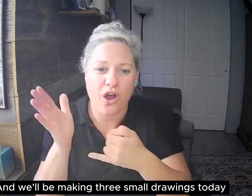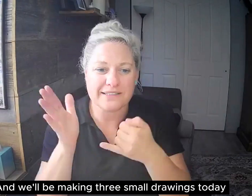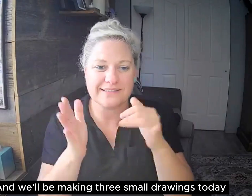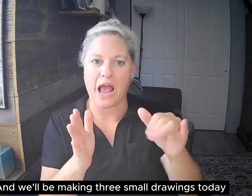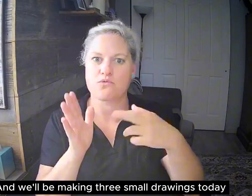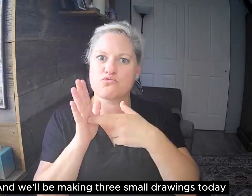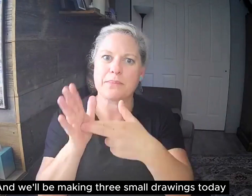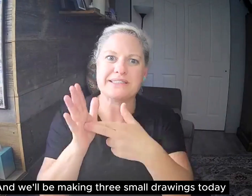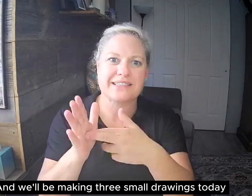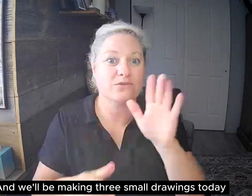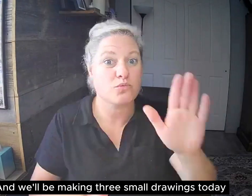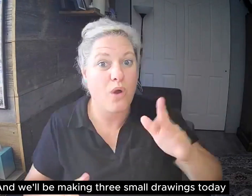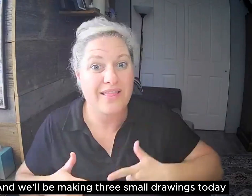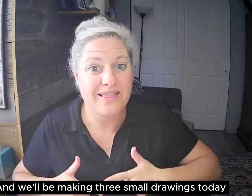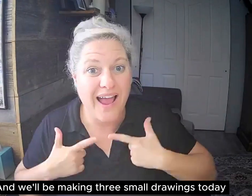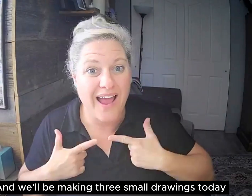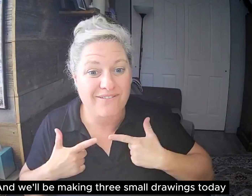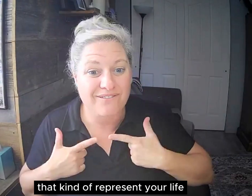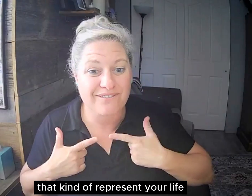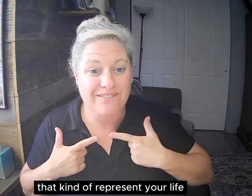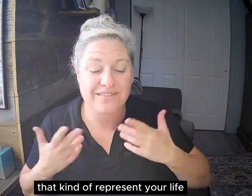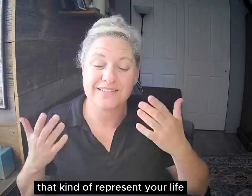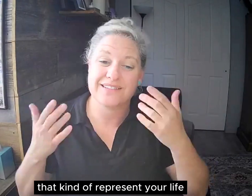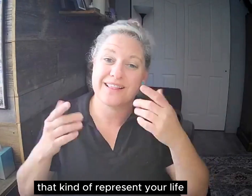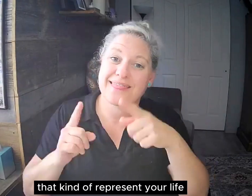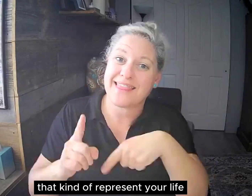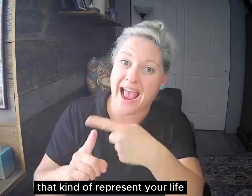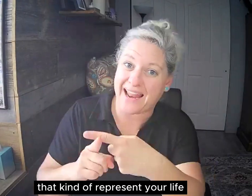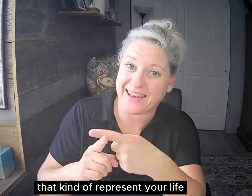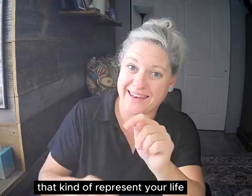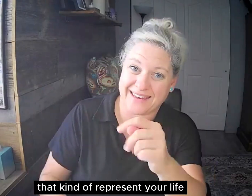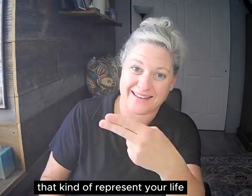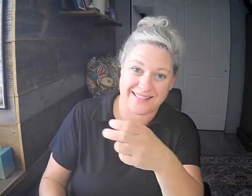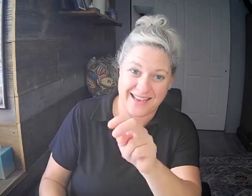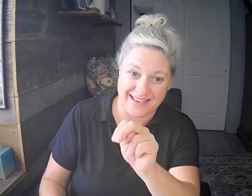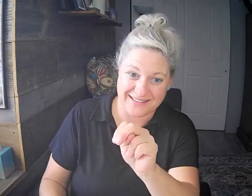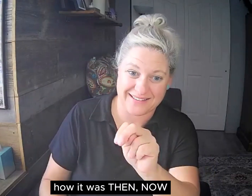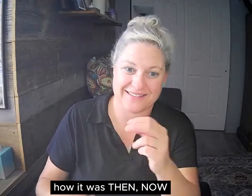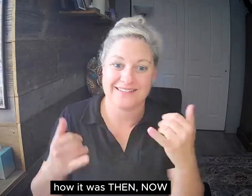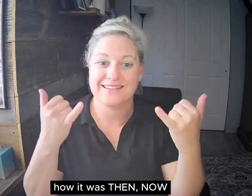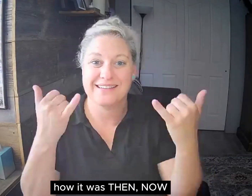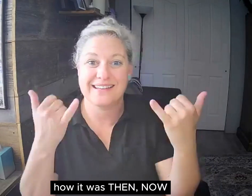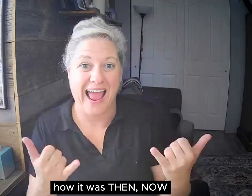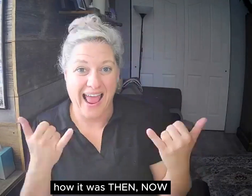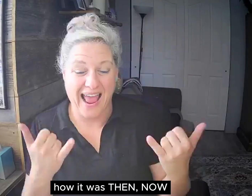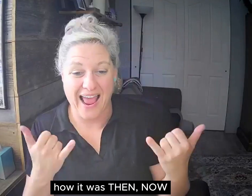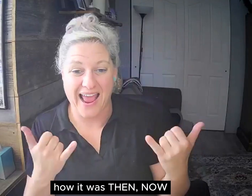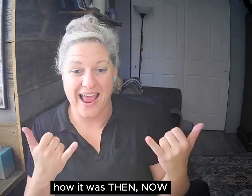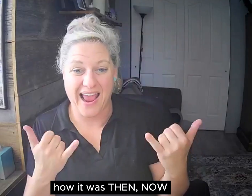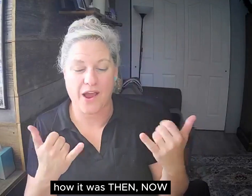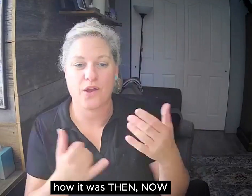And we'll be making three small drawings today that kind of represent your life, how it was then,